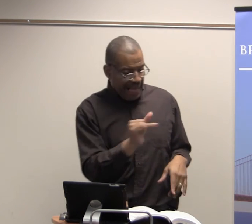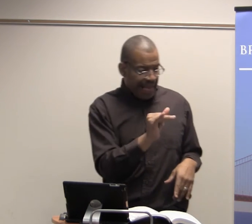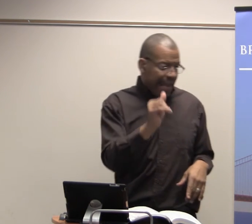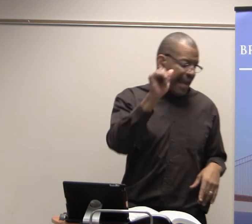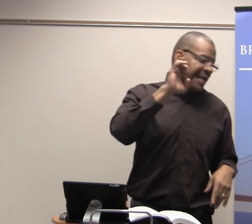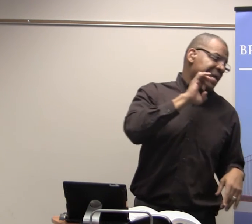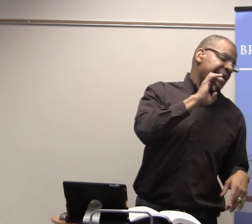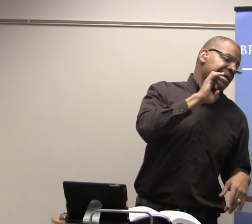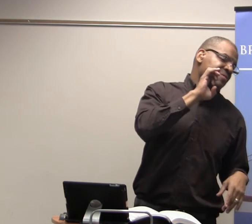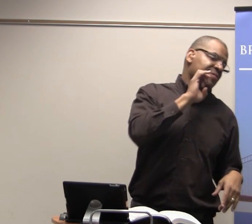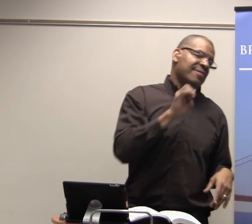Like at Eve,